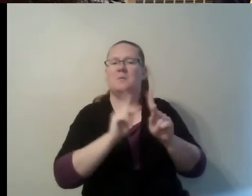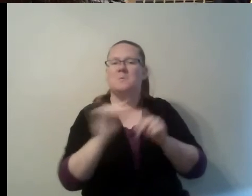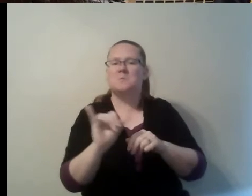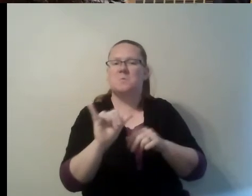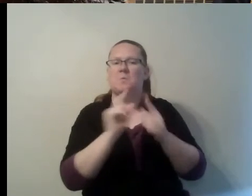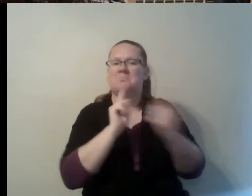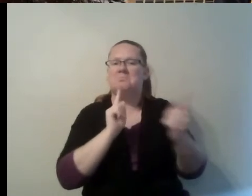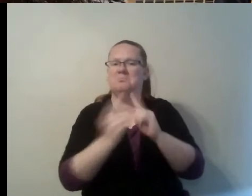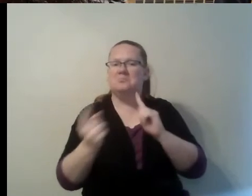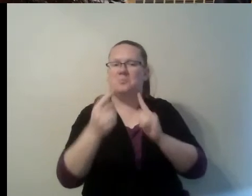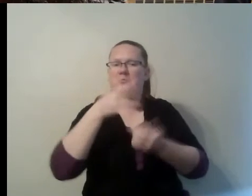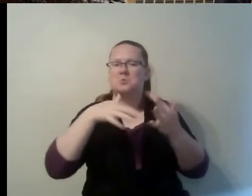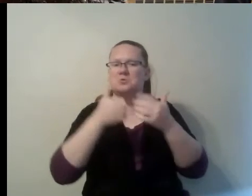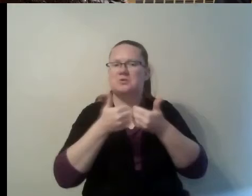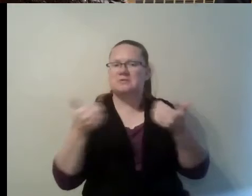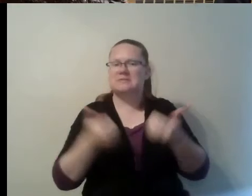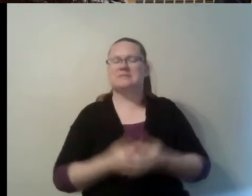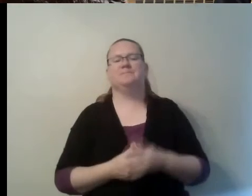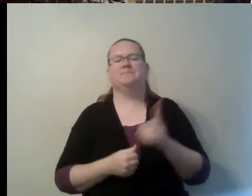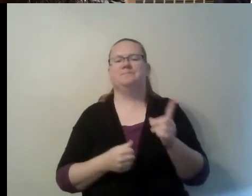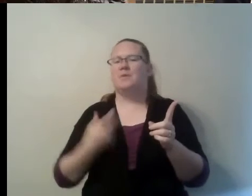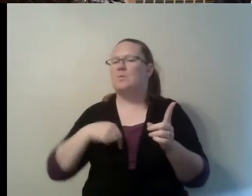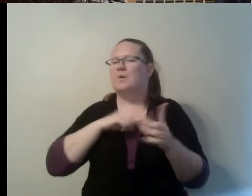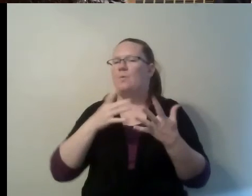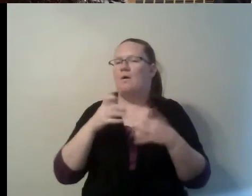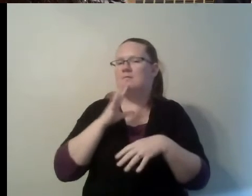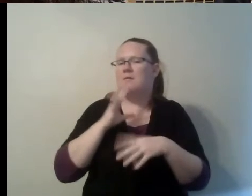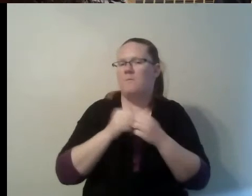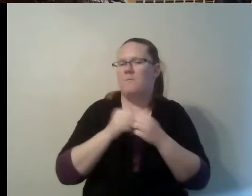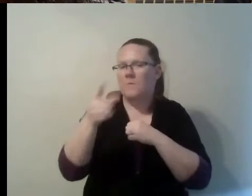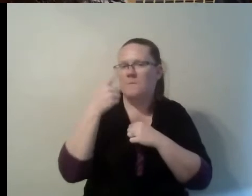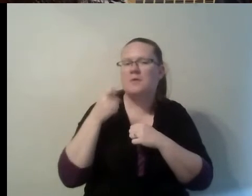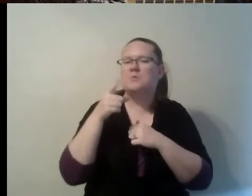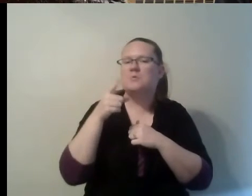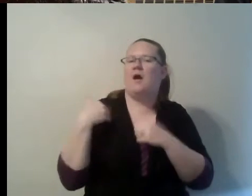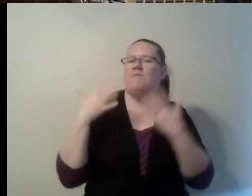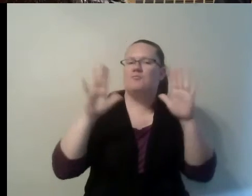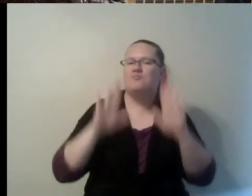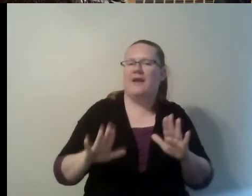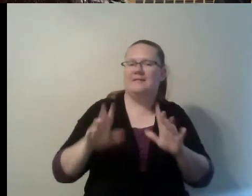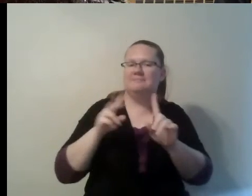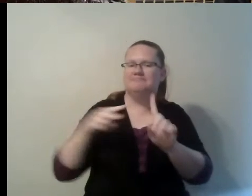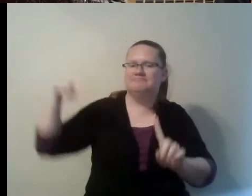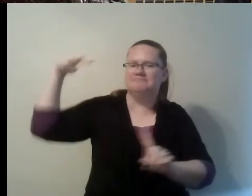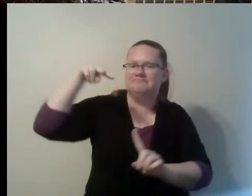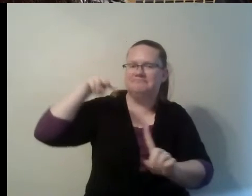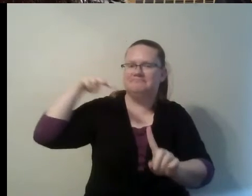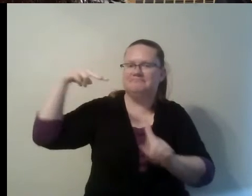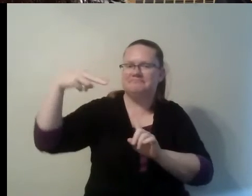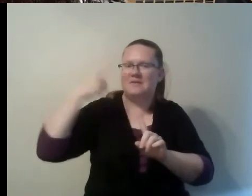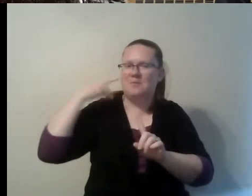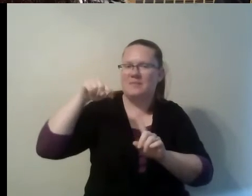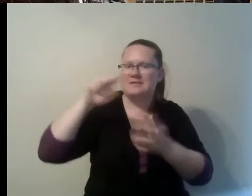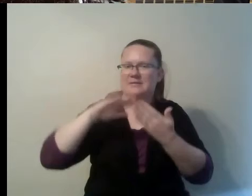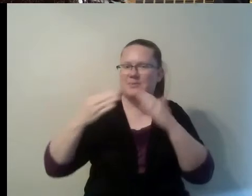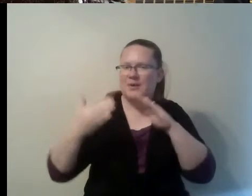We wanted to talk to you because not only do you have a great bird's eye view of our community, excuse the pun,